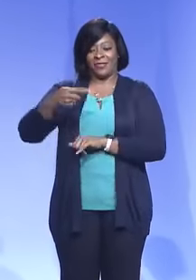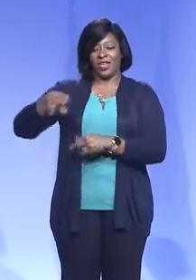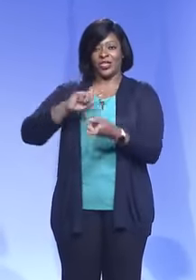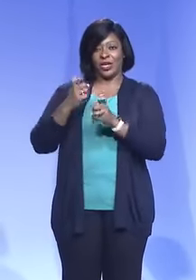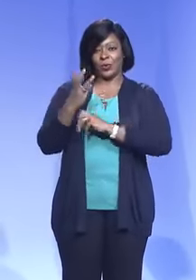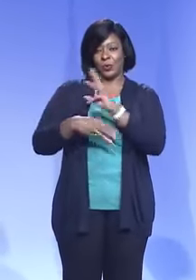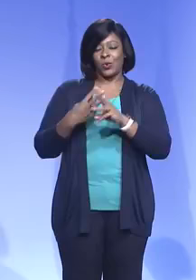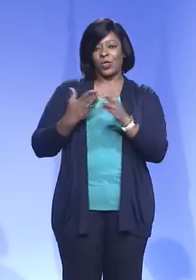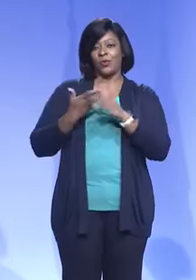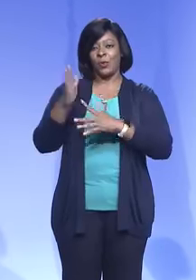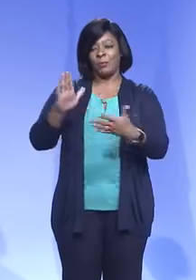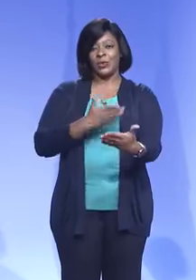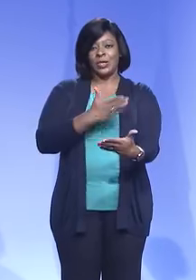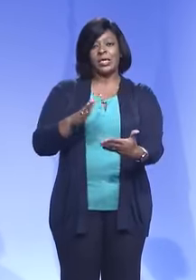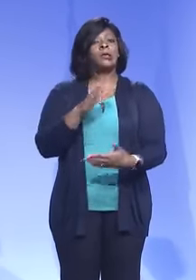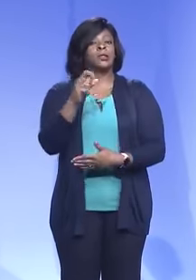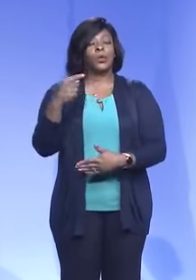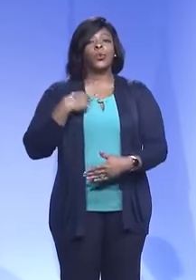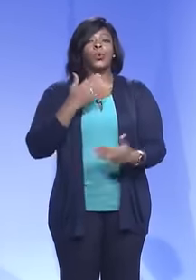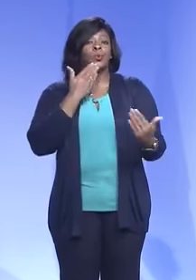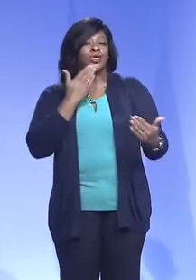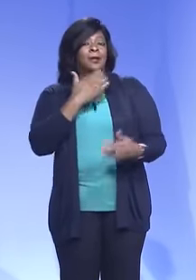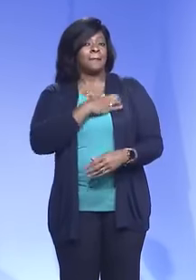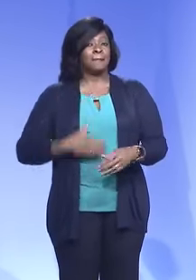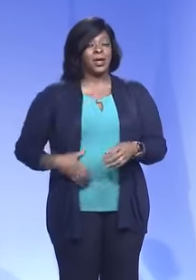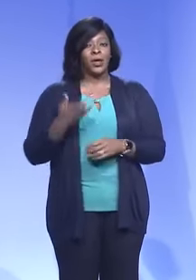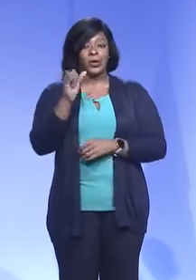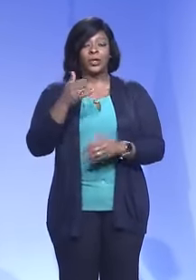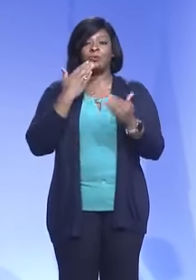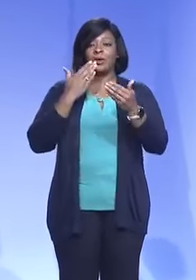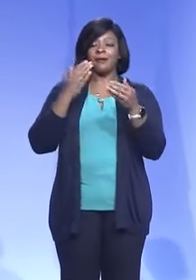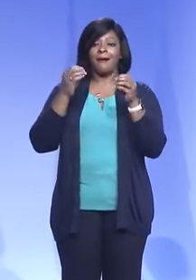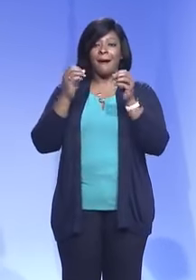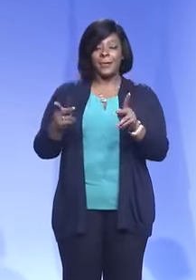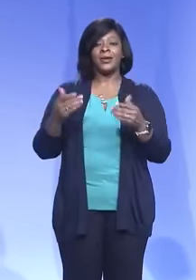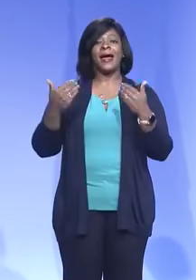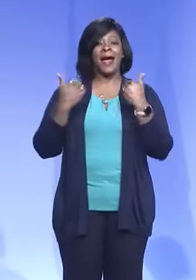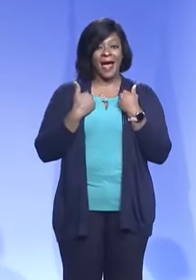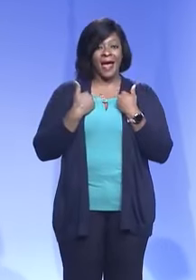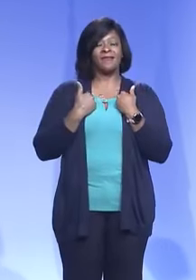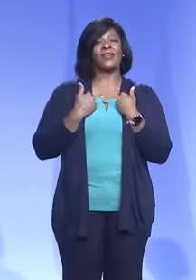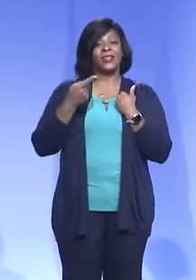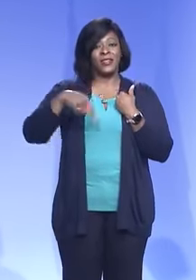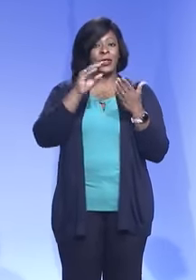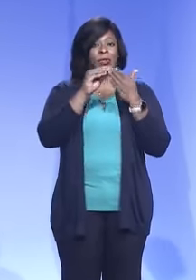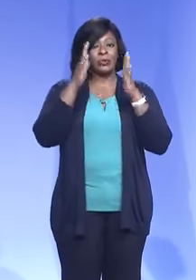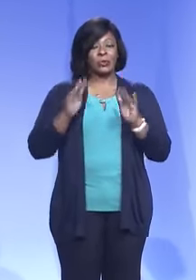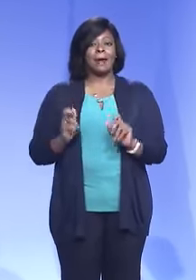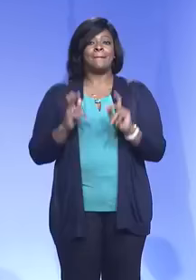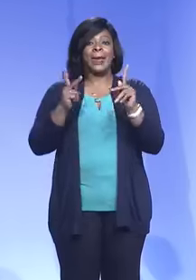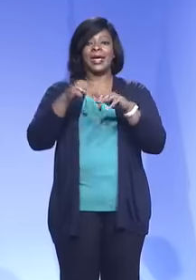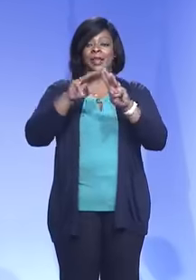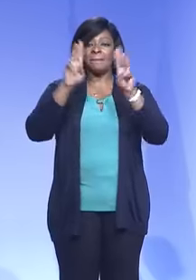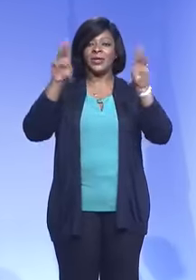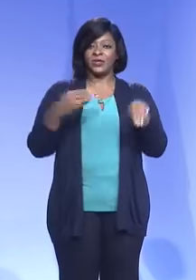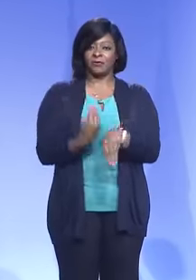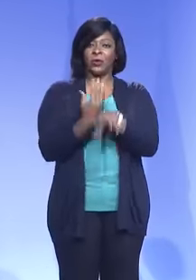the world through their music. So we appreciate Mayor Harris. We appreciate the opportunity to have these students back in the